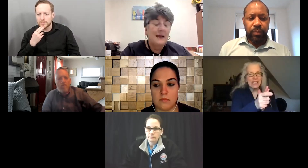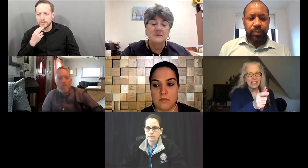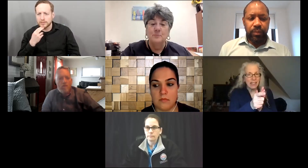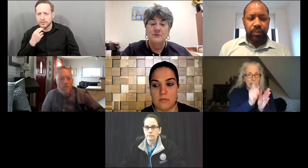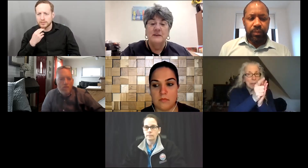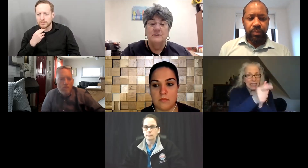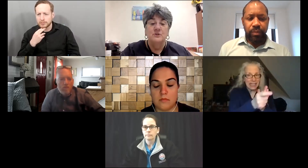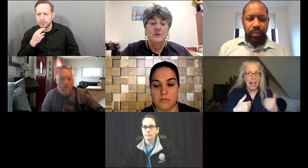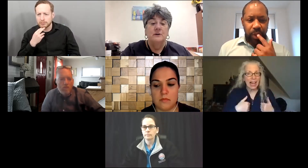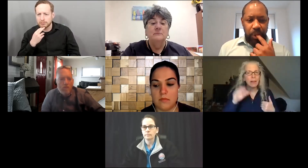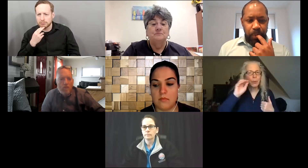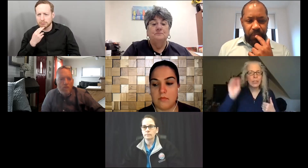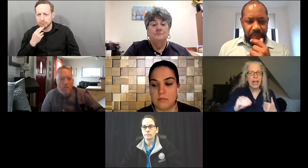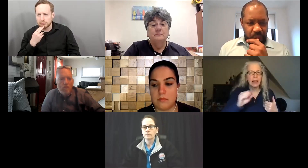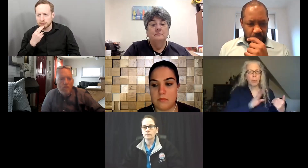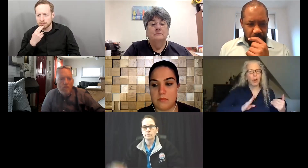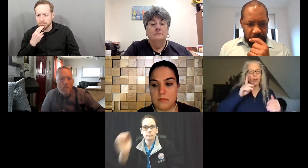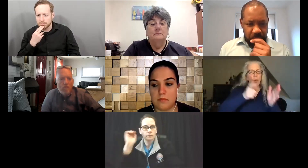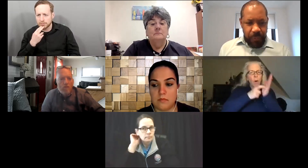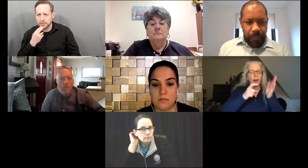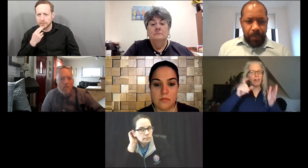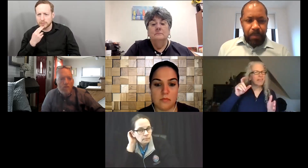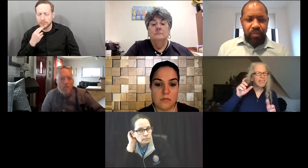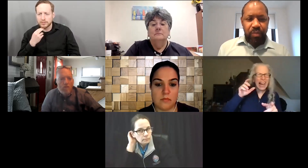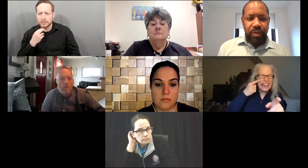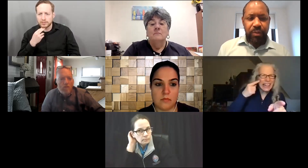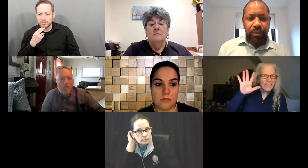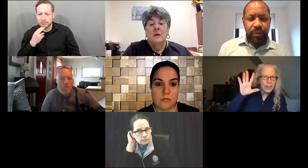me, it has the percentage there.